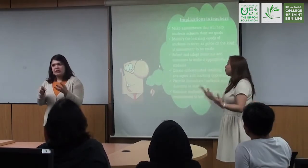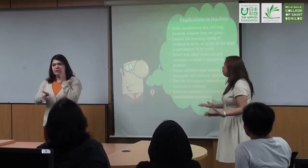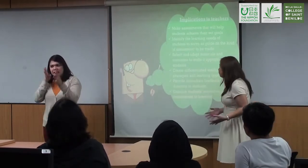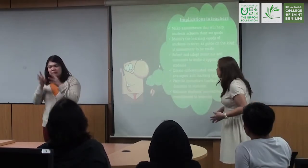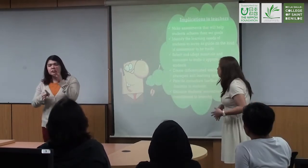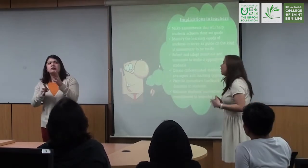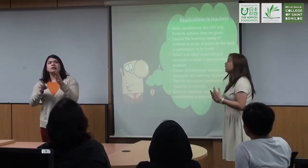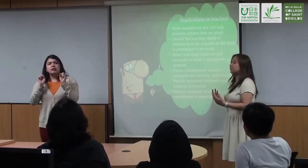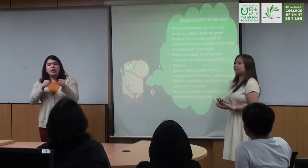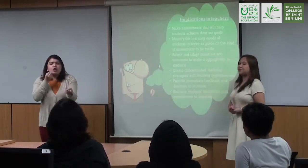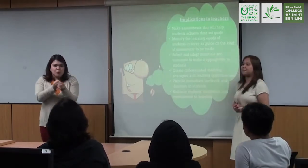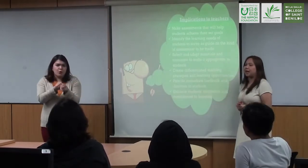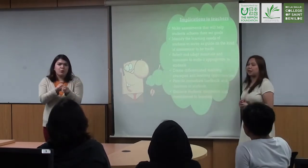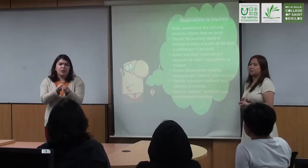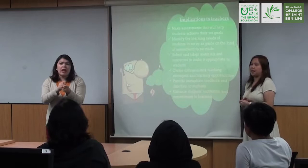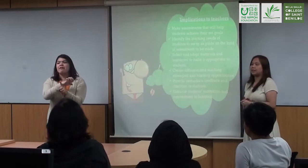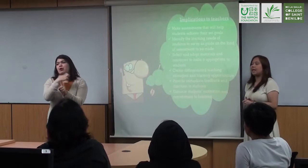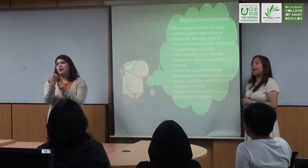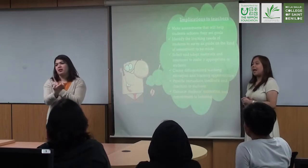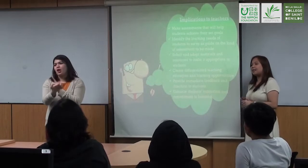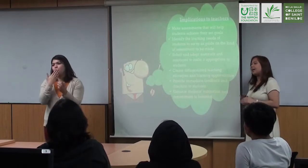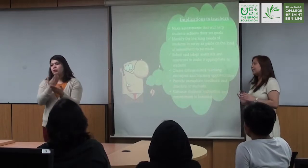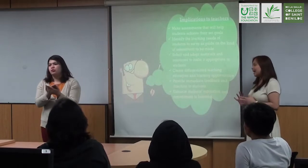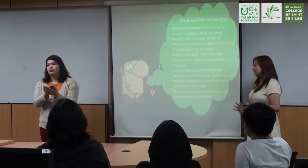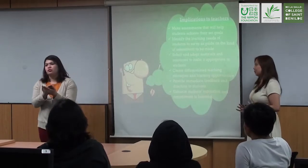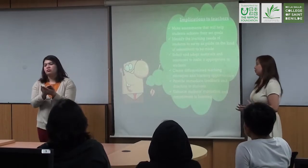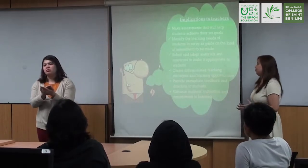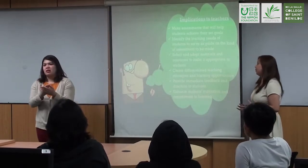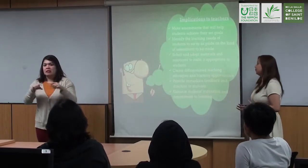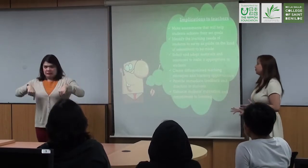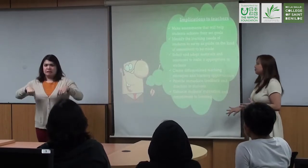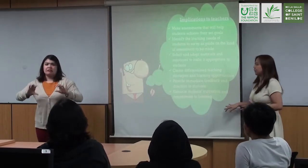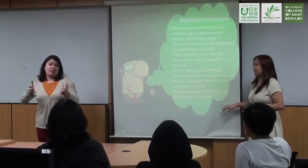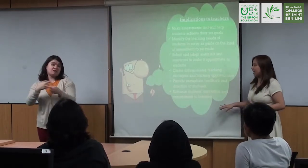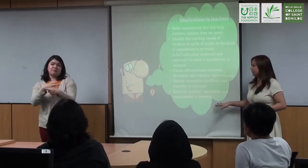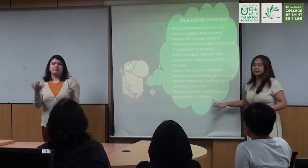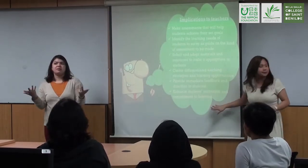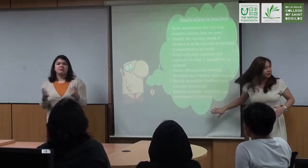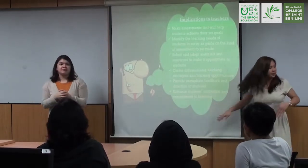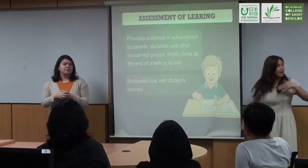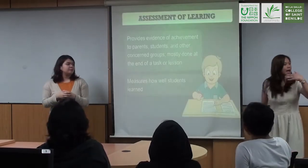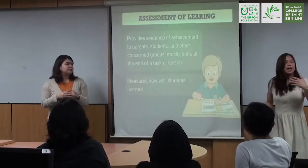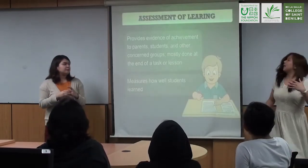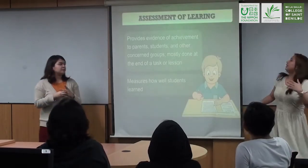can create a supportive environment in the classroom.